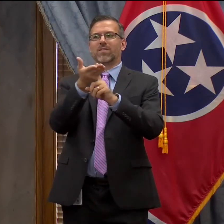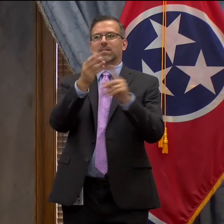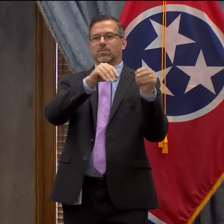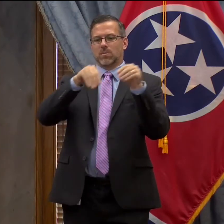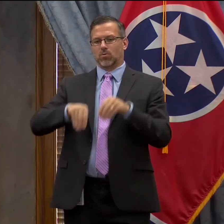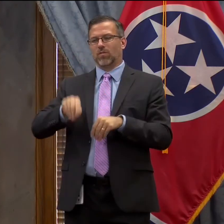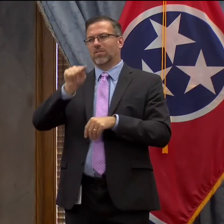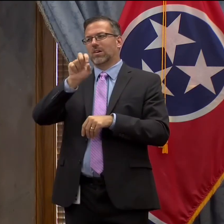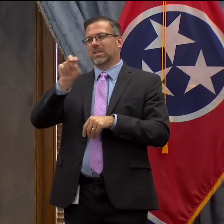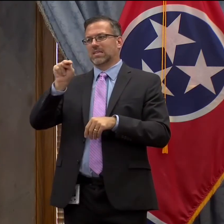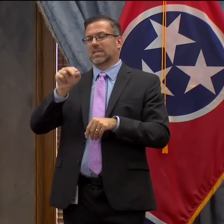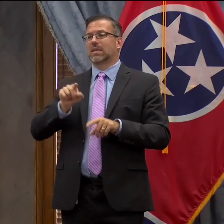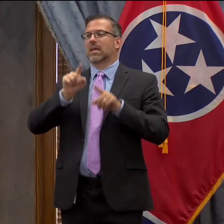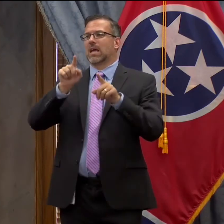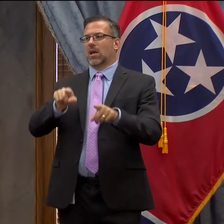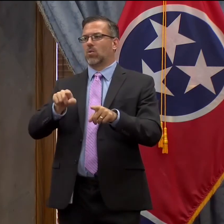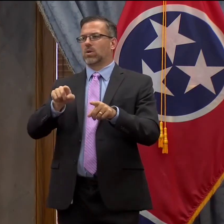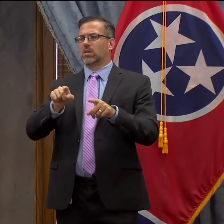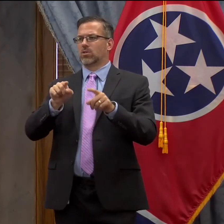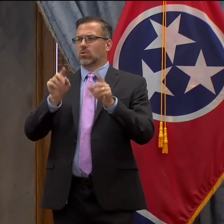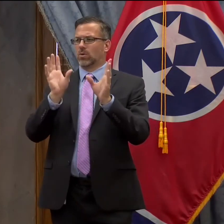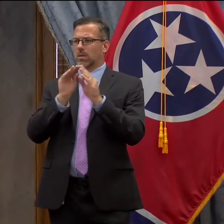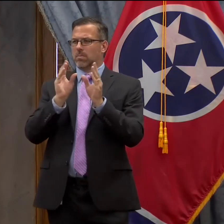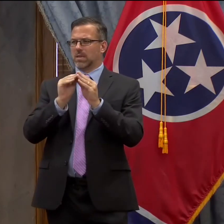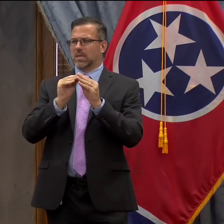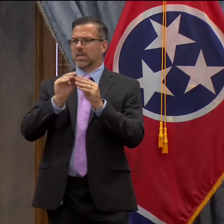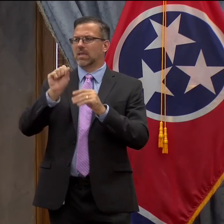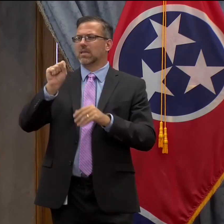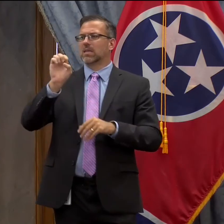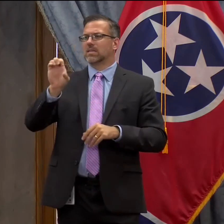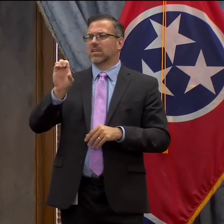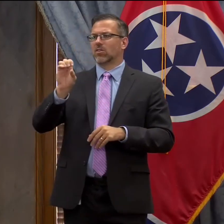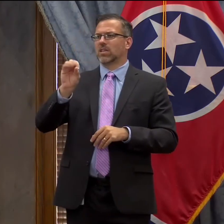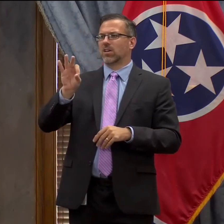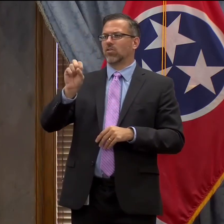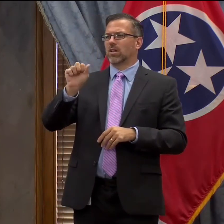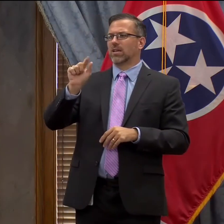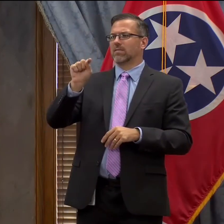I was at a meeting with Secretary Pompeo, talked specifically to governors